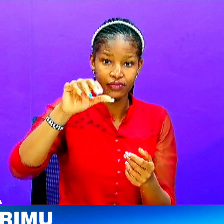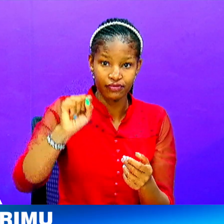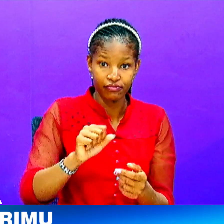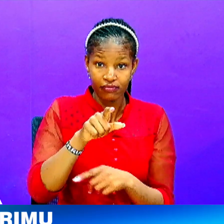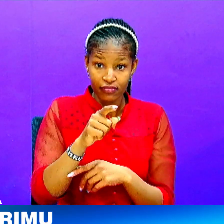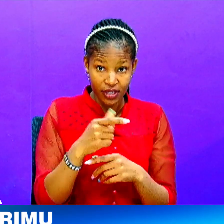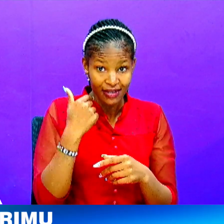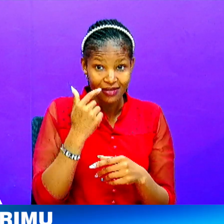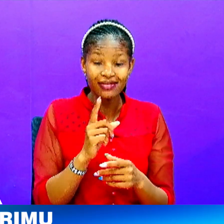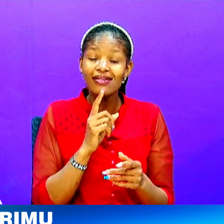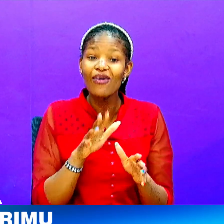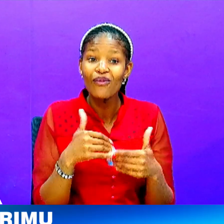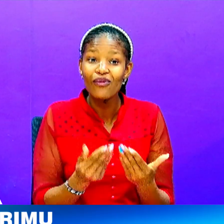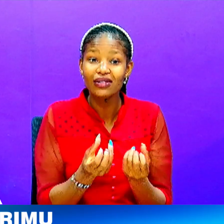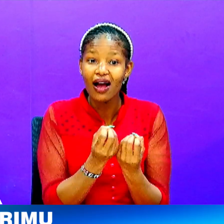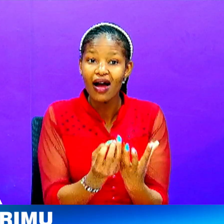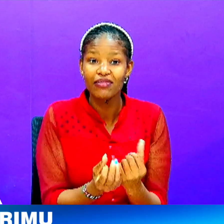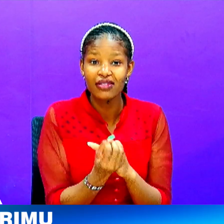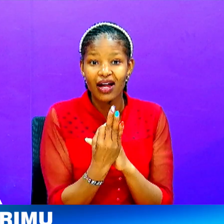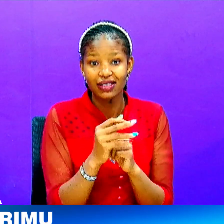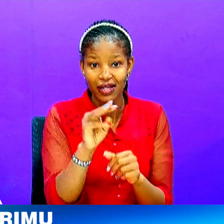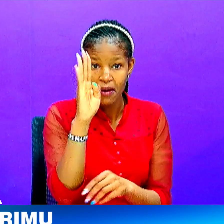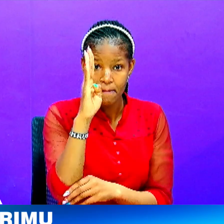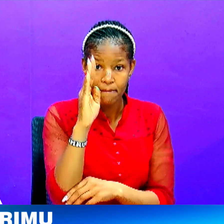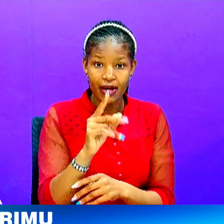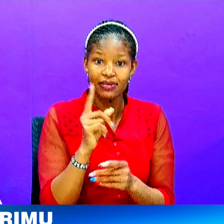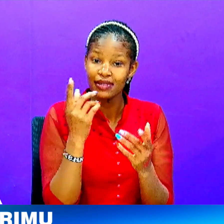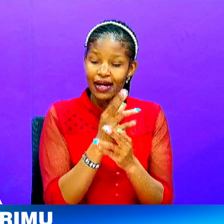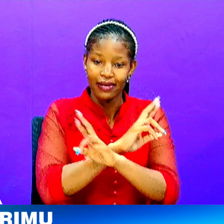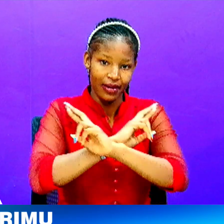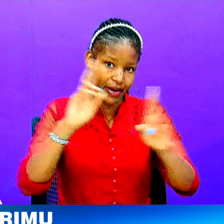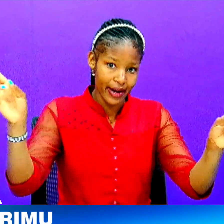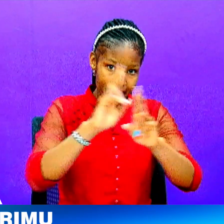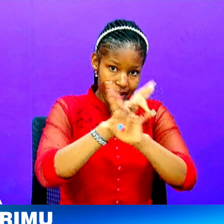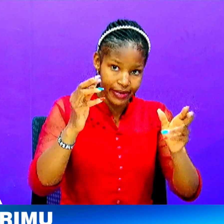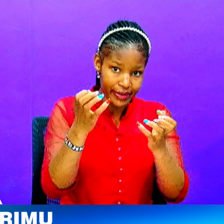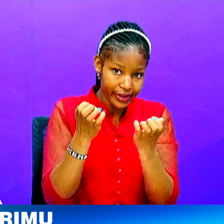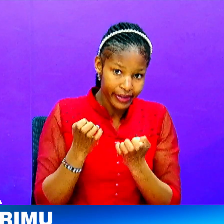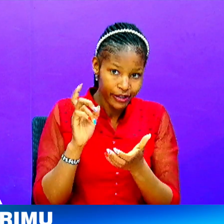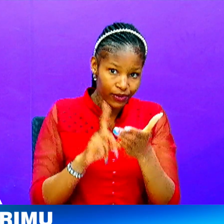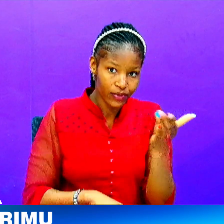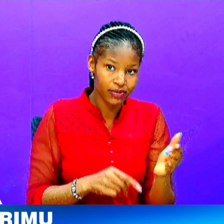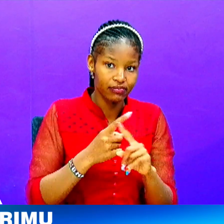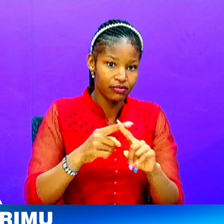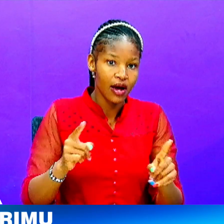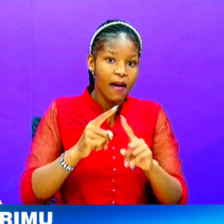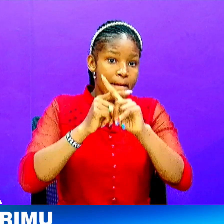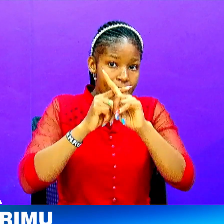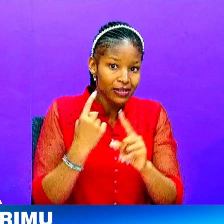Education CS Julius Migos Ogamba said 13 billion shillings has already been released to